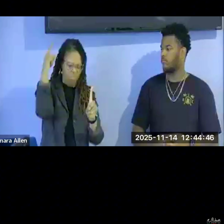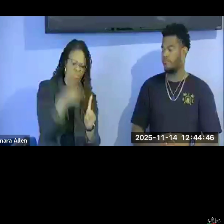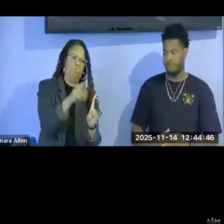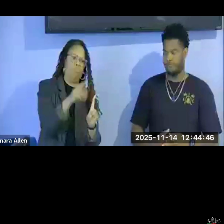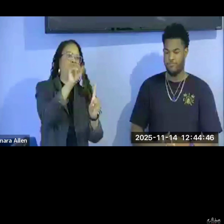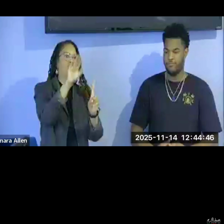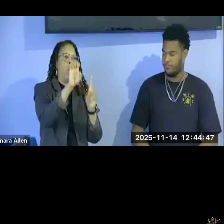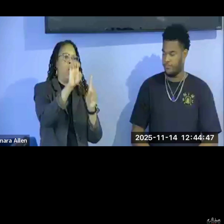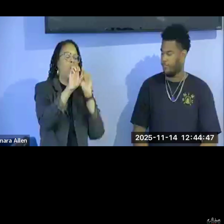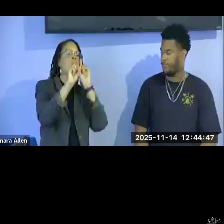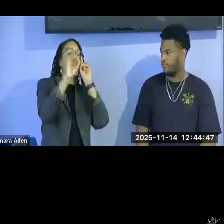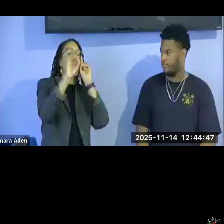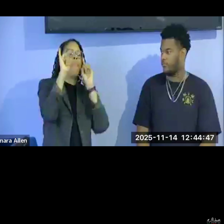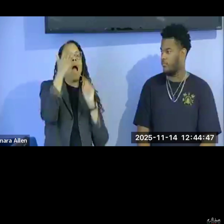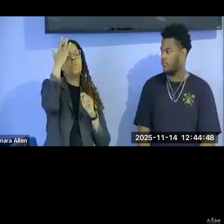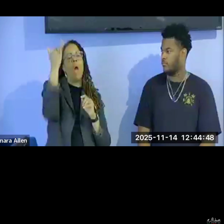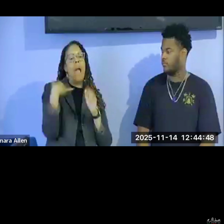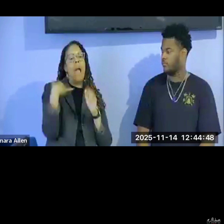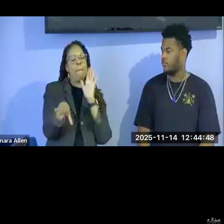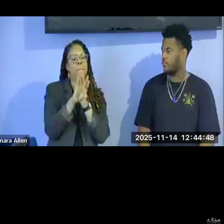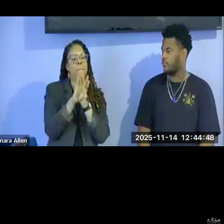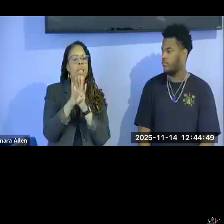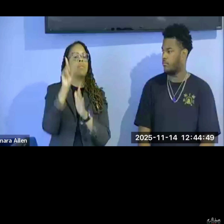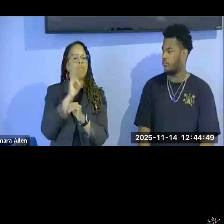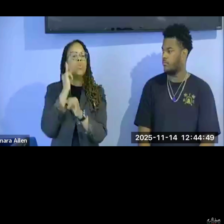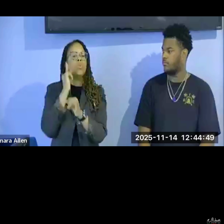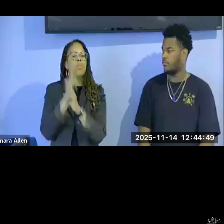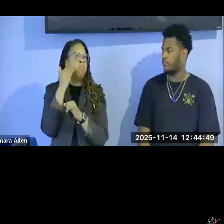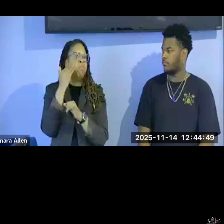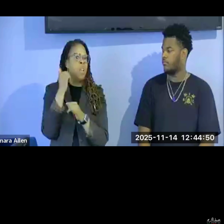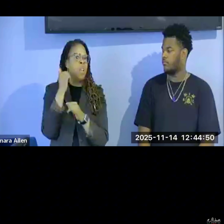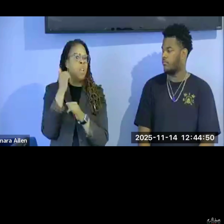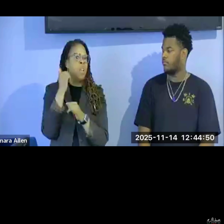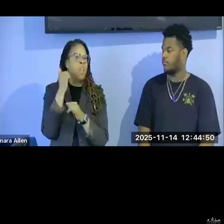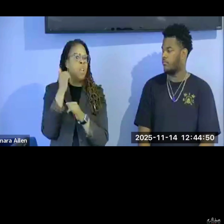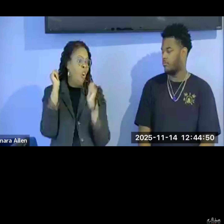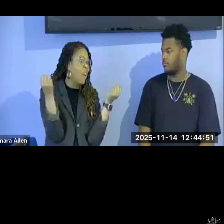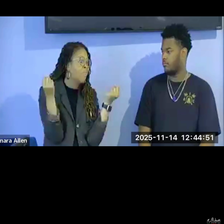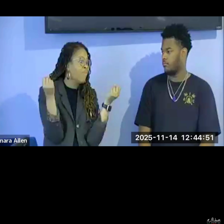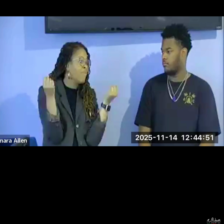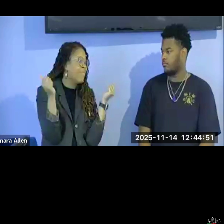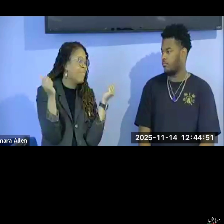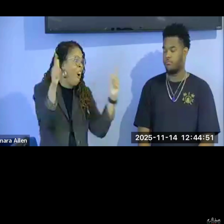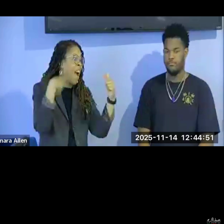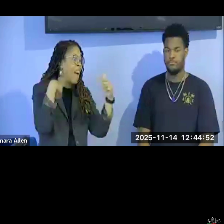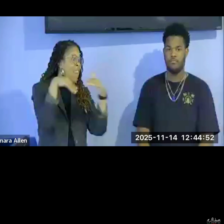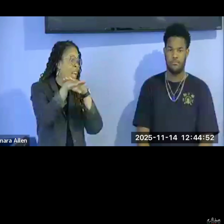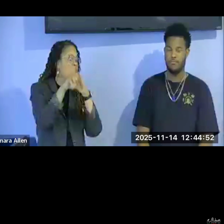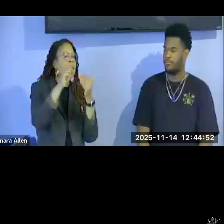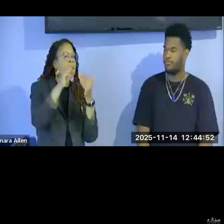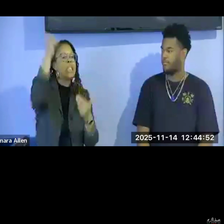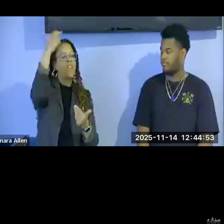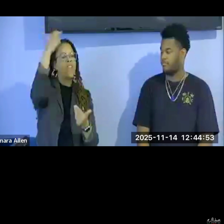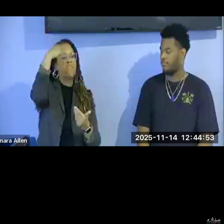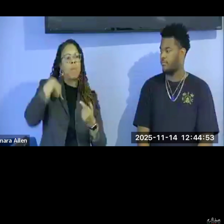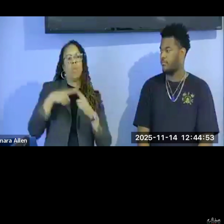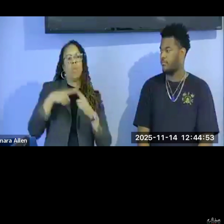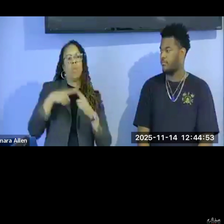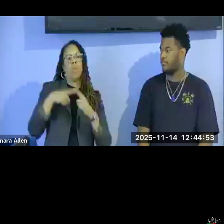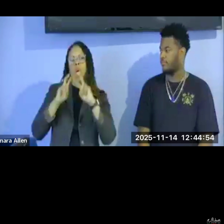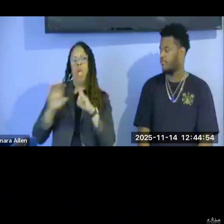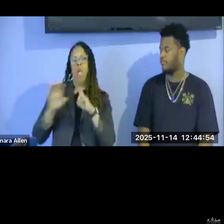impacts, I felt that it was important for me to actually interview students who I can see had a direct